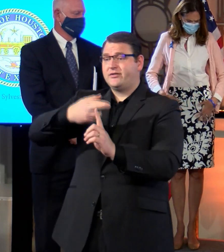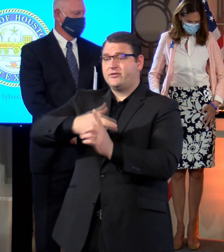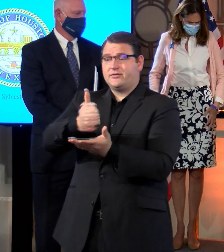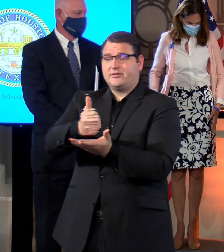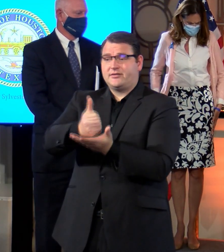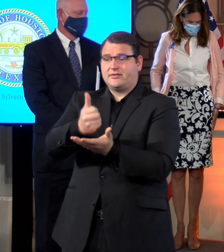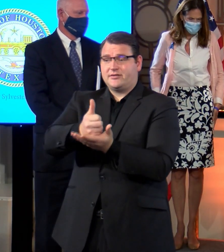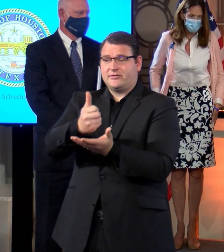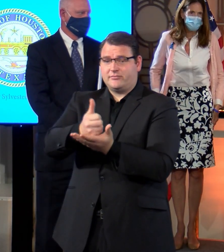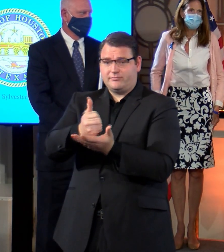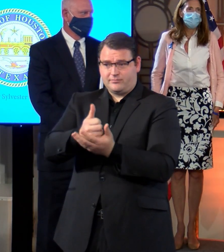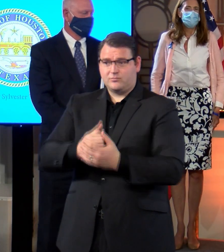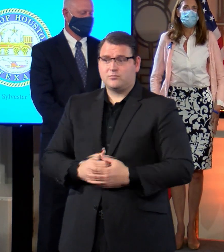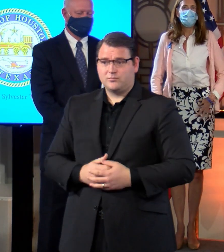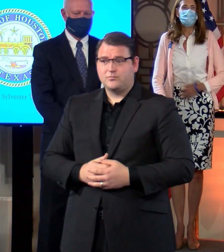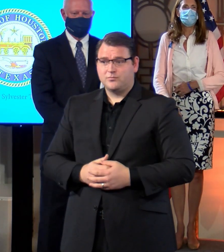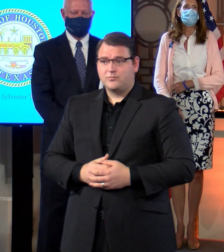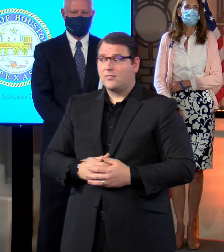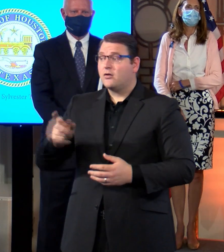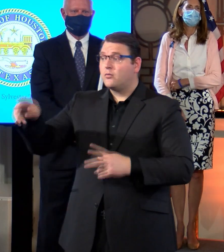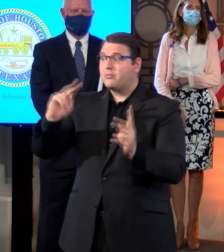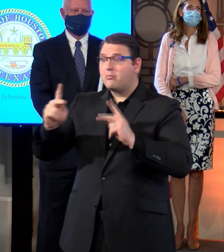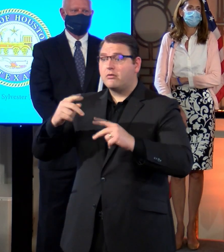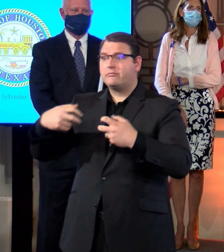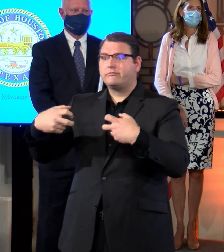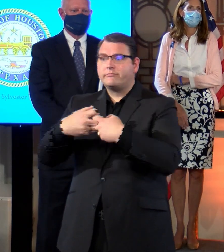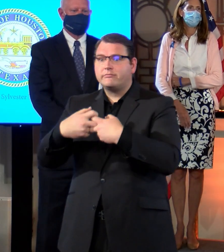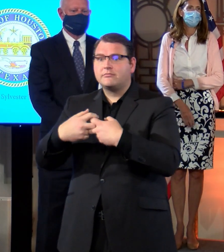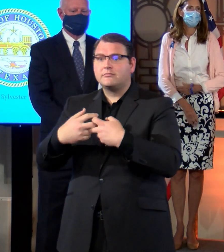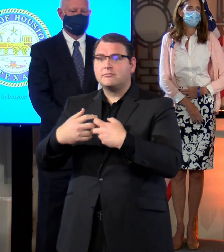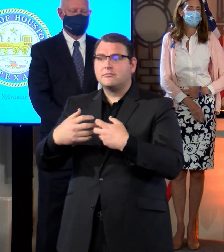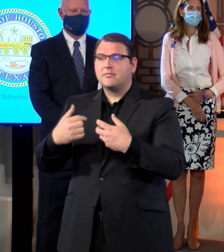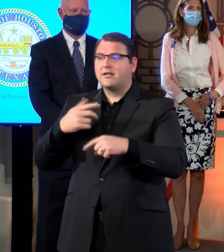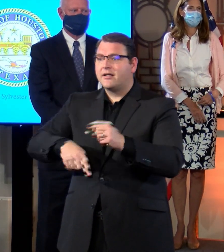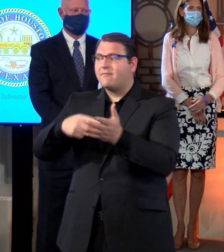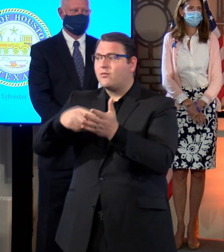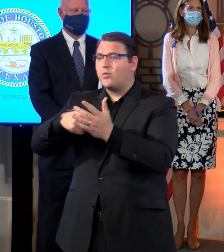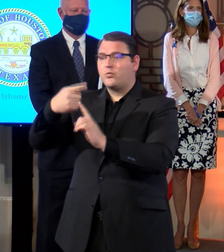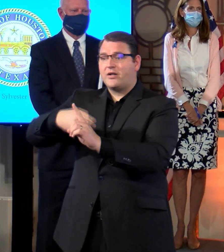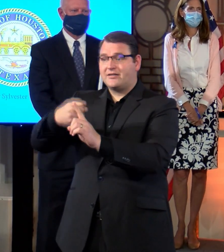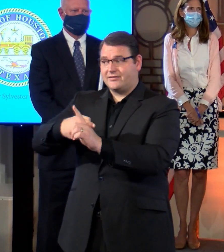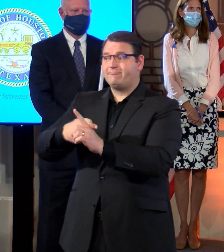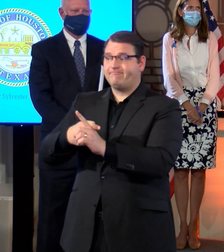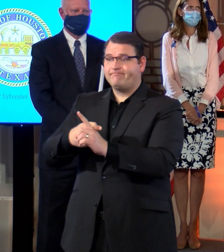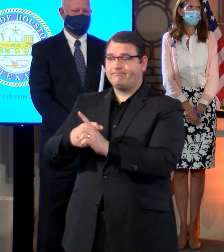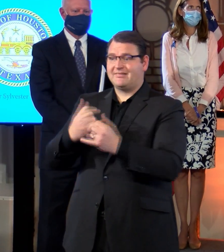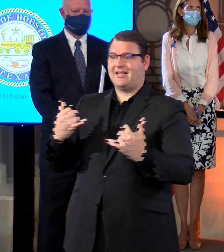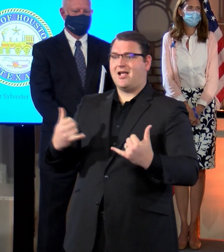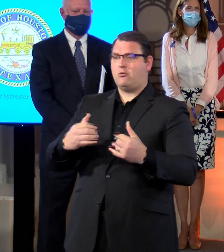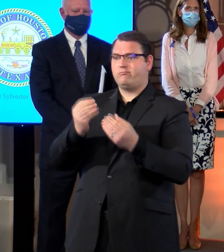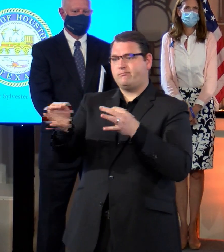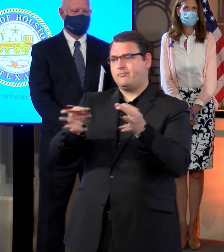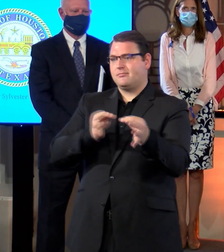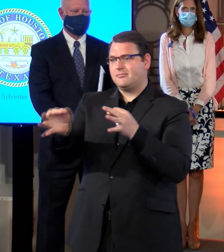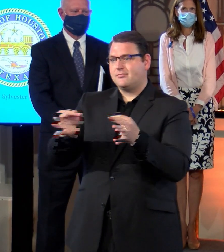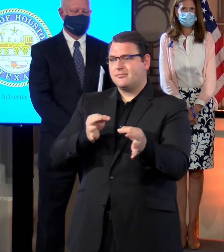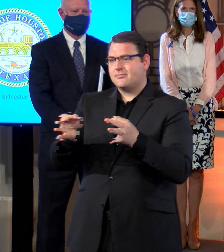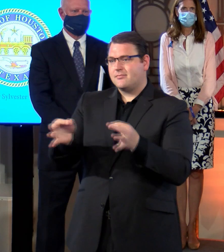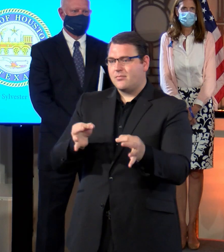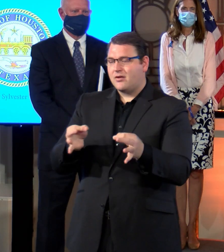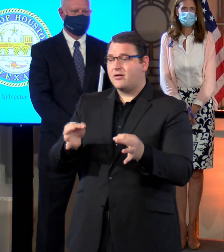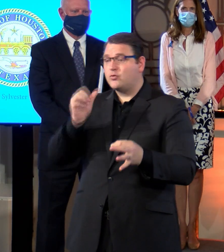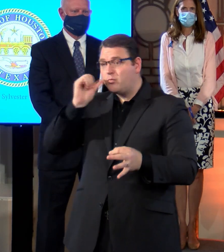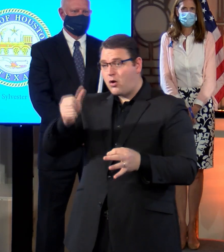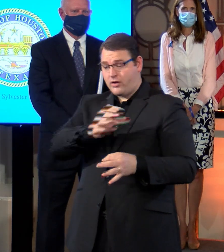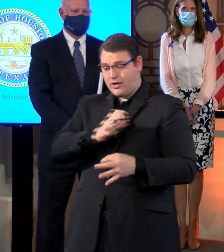assistance initiative. Tomorrow, Houston City Council will vote on a $15 million rental assistance